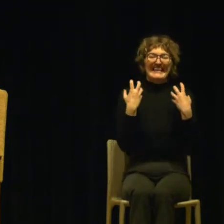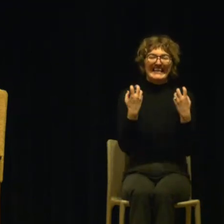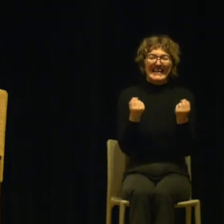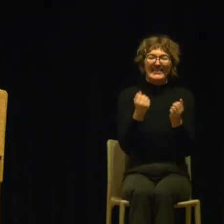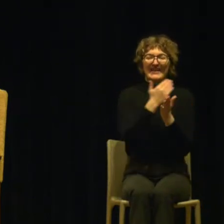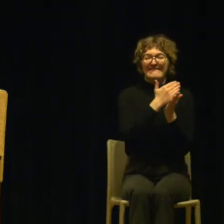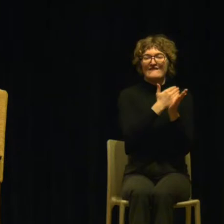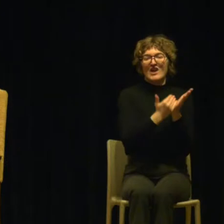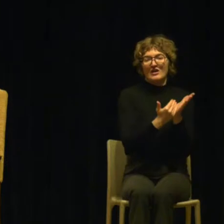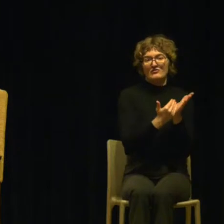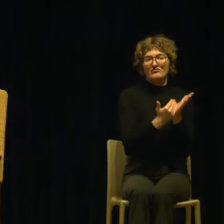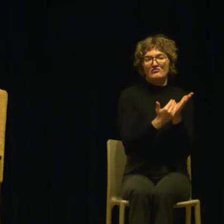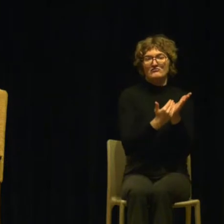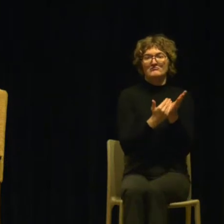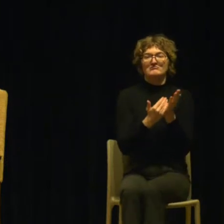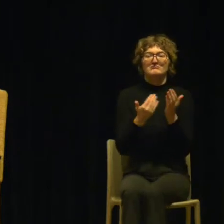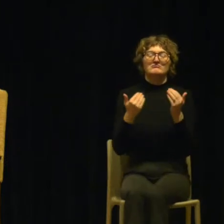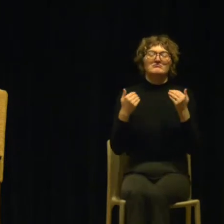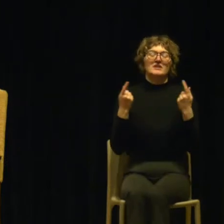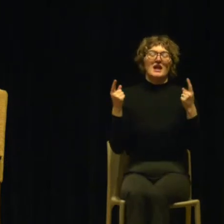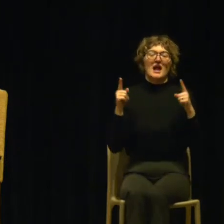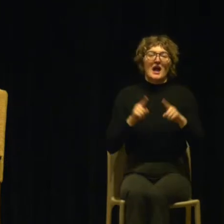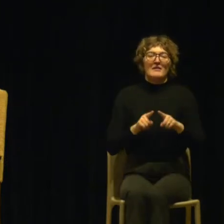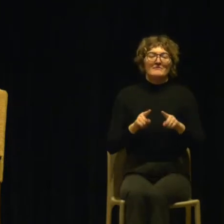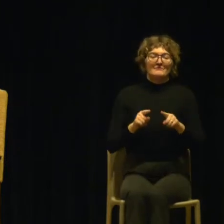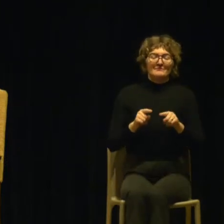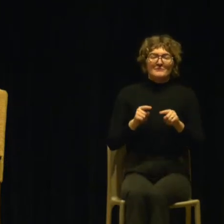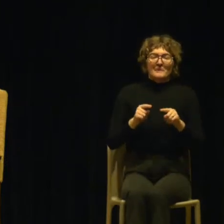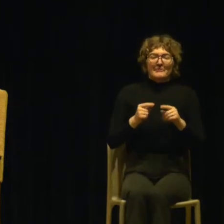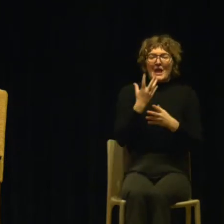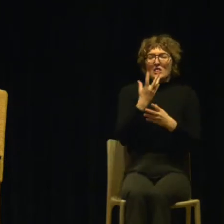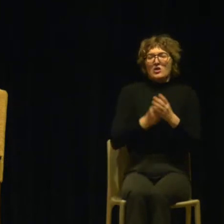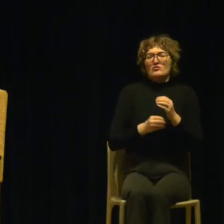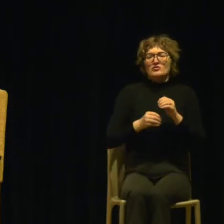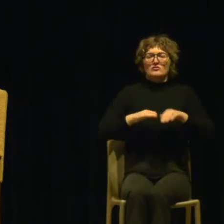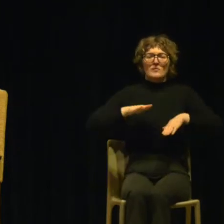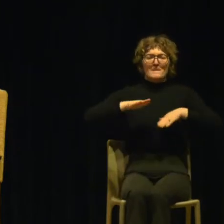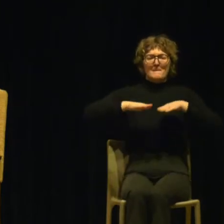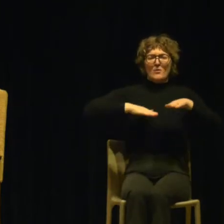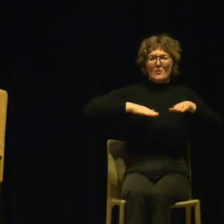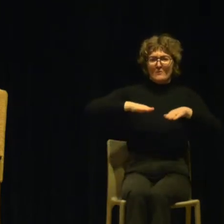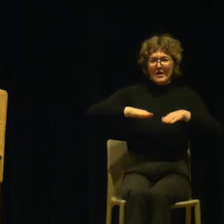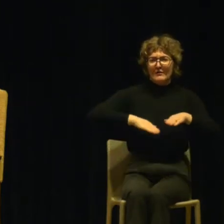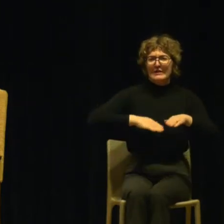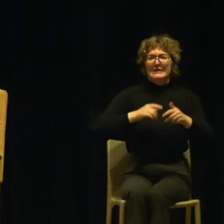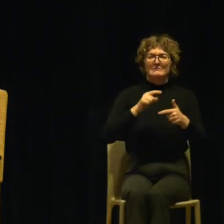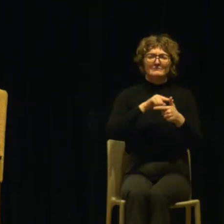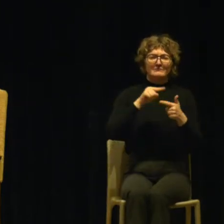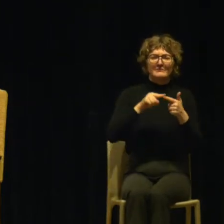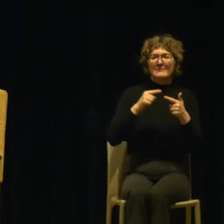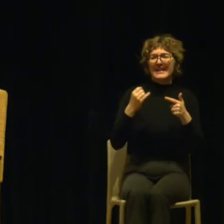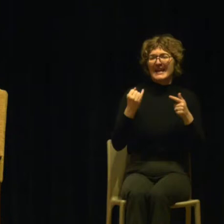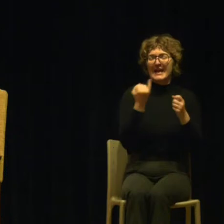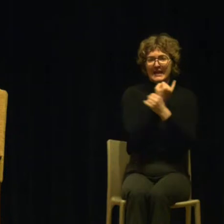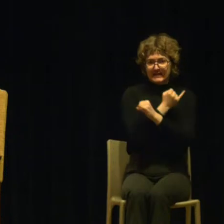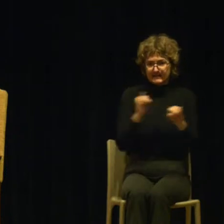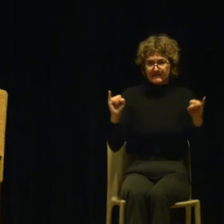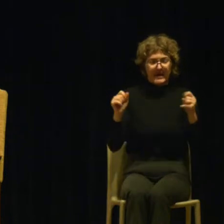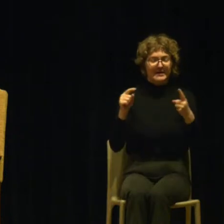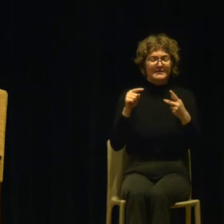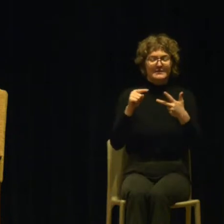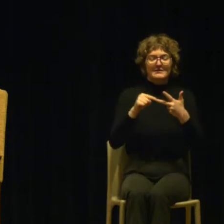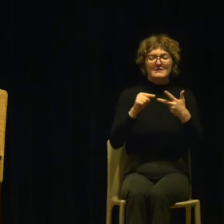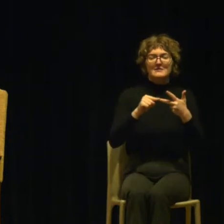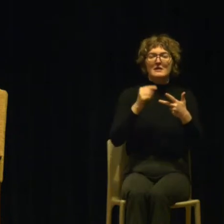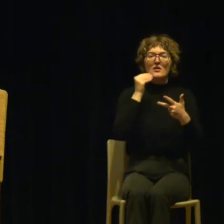you are more likely to be to lose your mobility, your independence, more likely to end up in a nursing